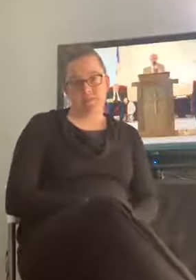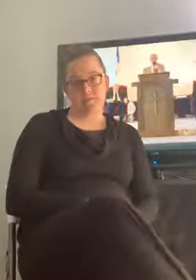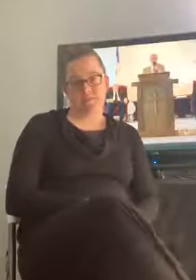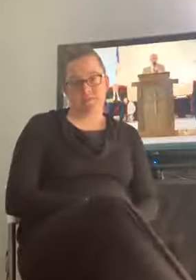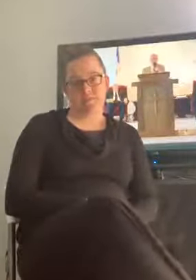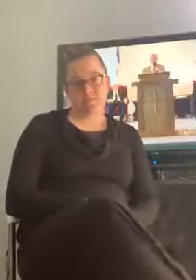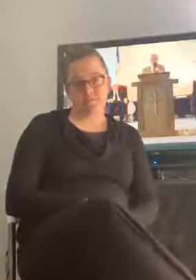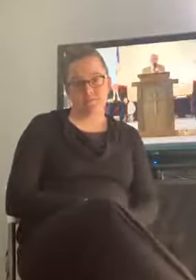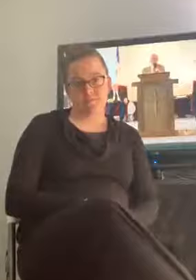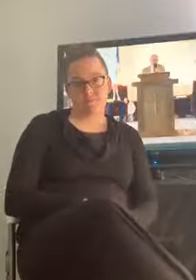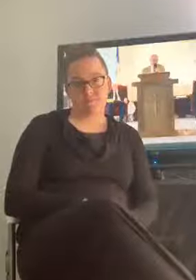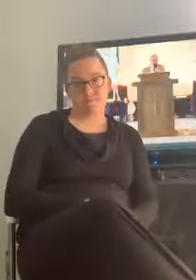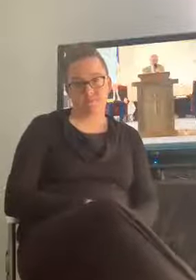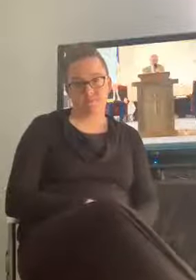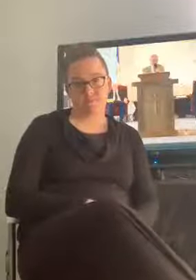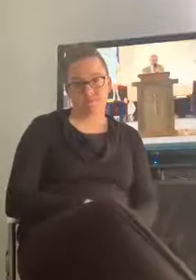We're